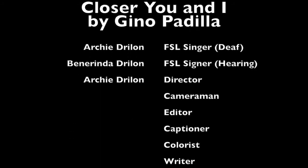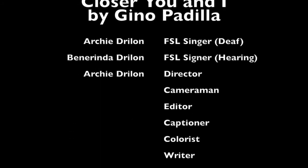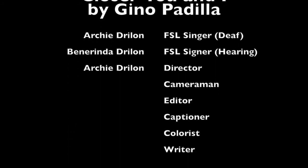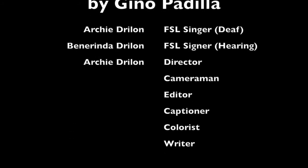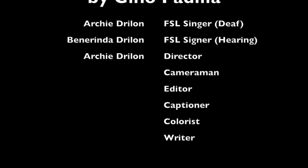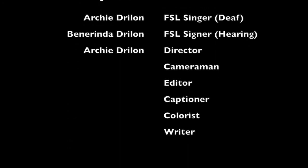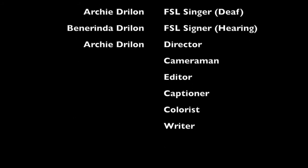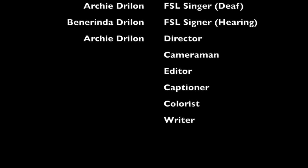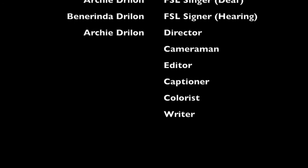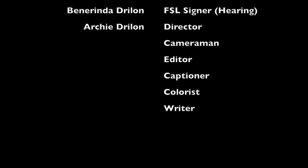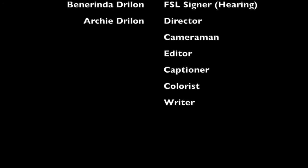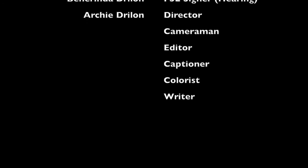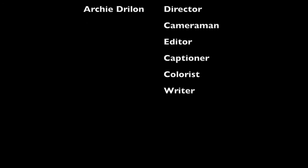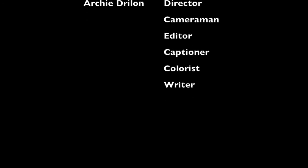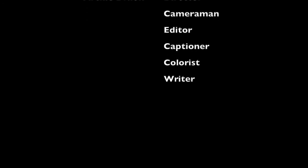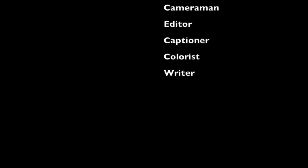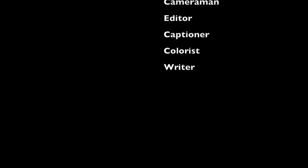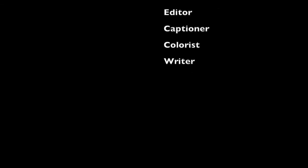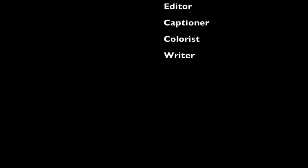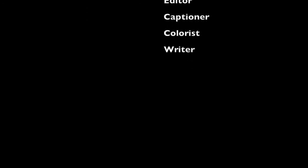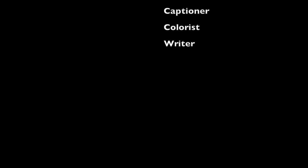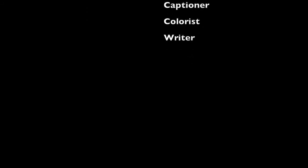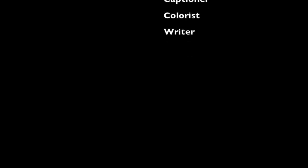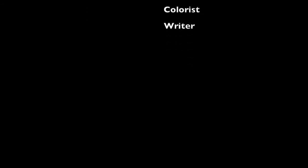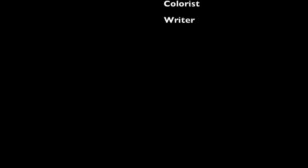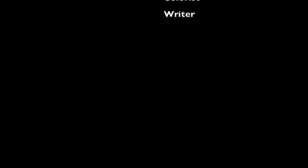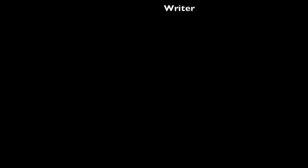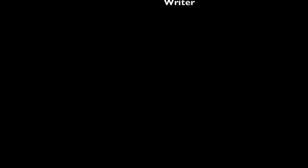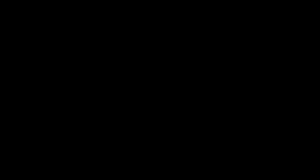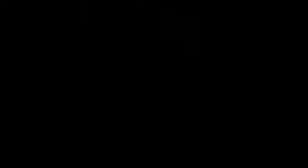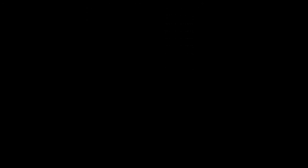A twinkle in a a smile I think that a little smile Because and